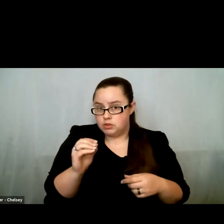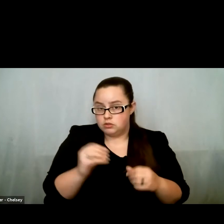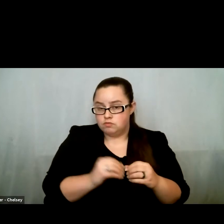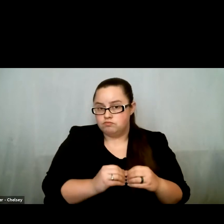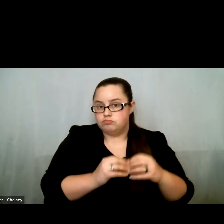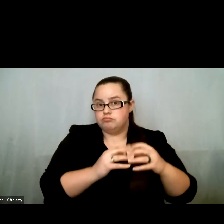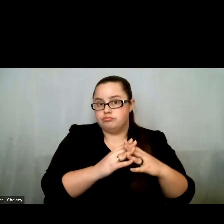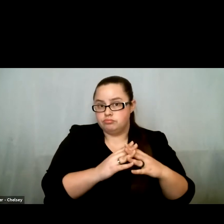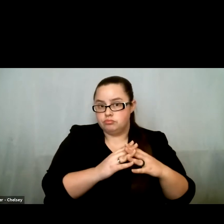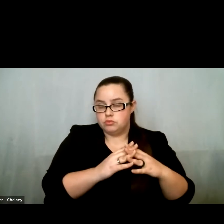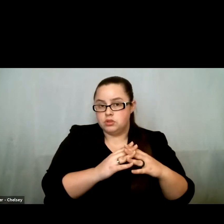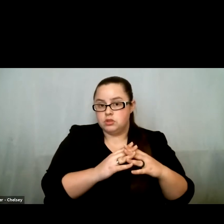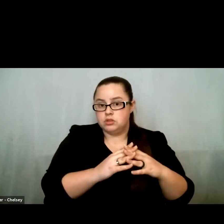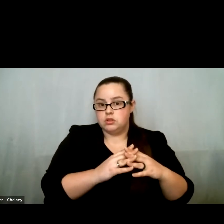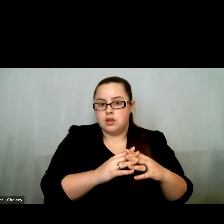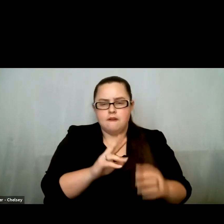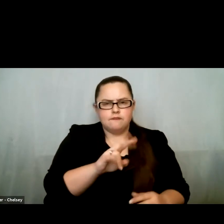Okay, Vincent was Chinese.